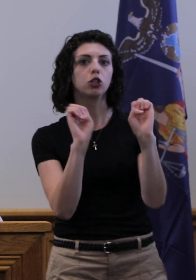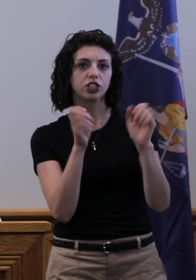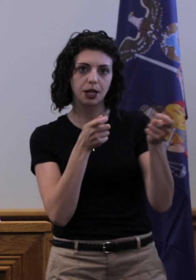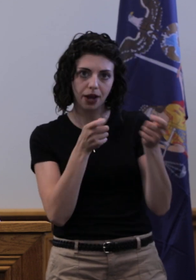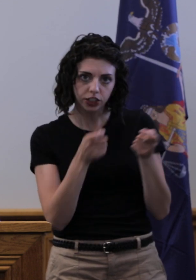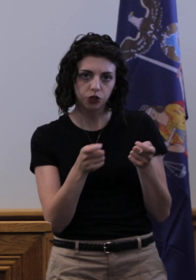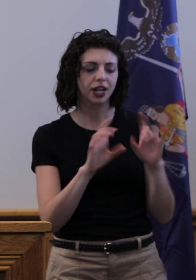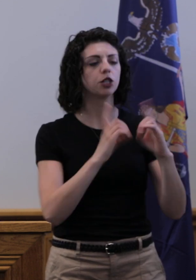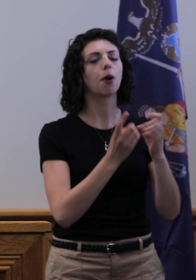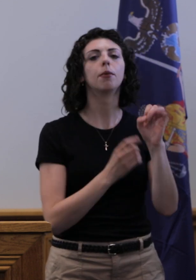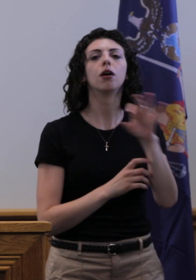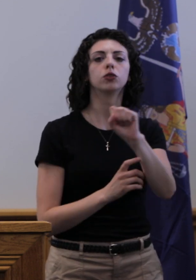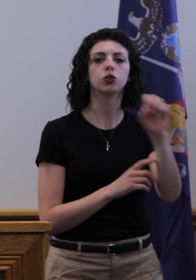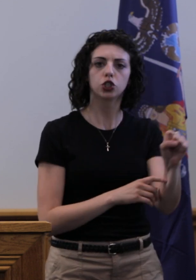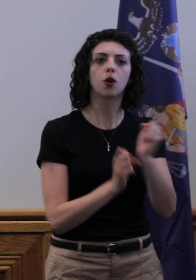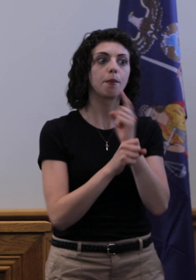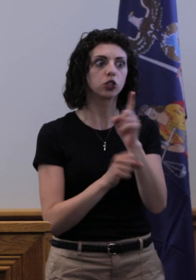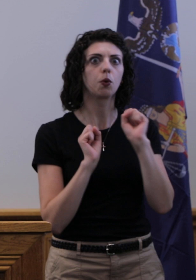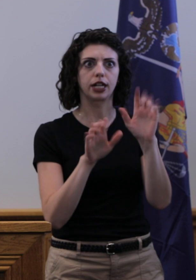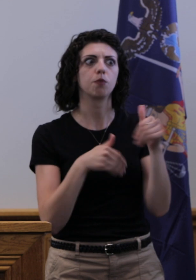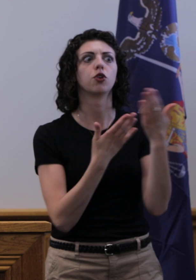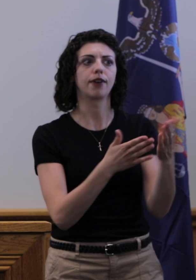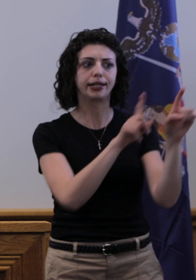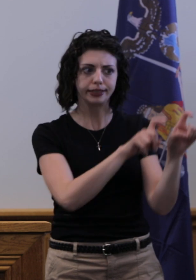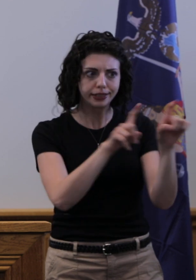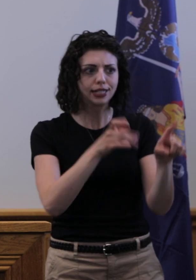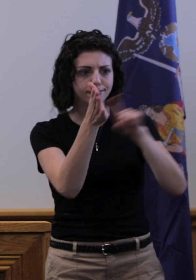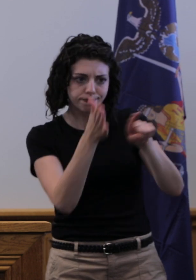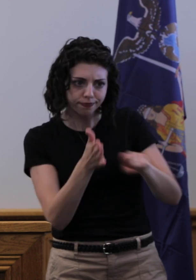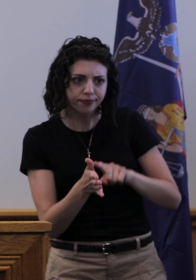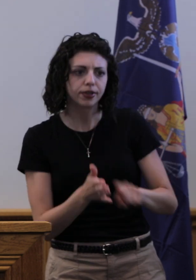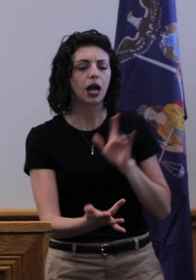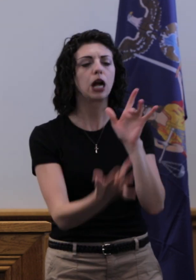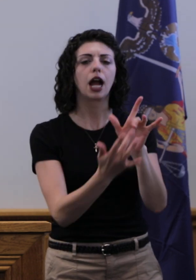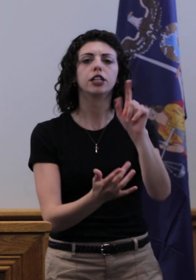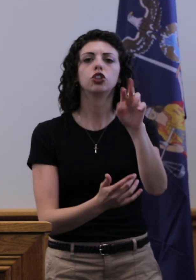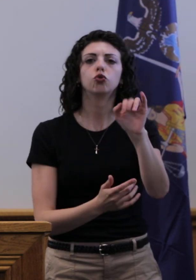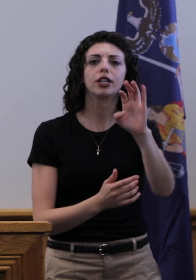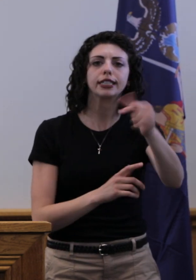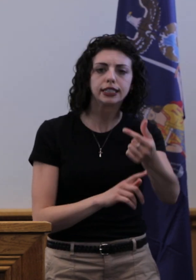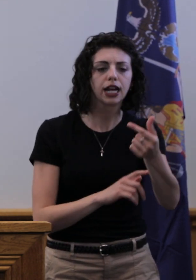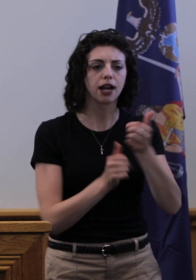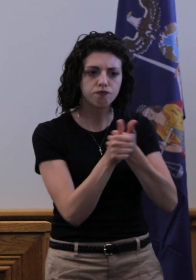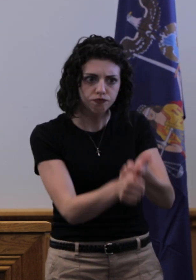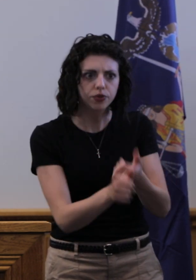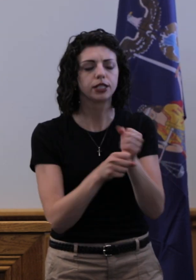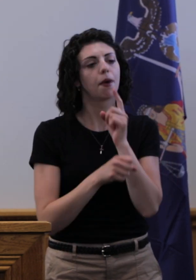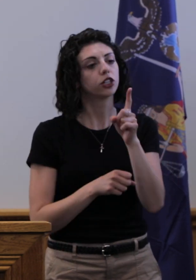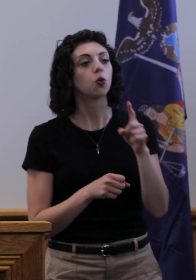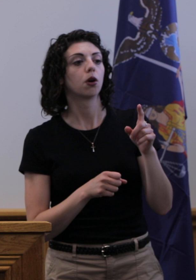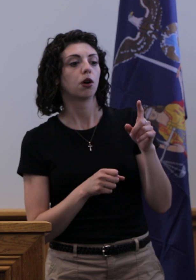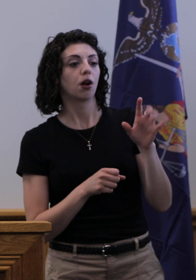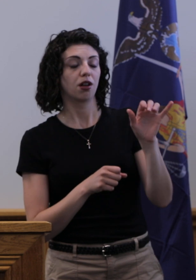Department of Social Services to provide testing, investigations, contact tracing, and to ensure that the needs of those